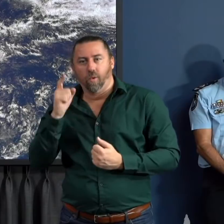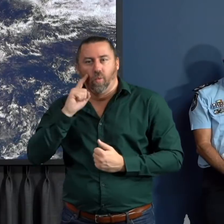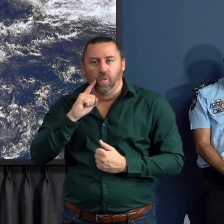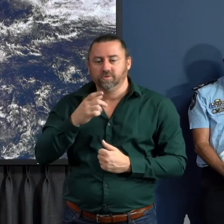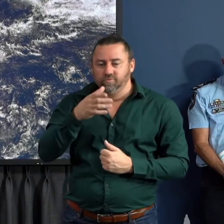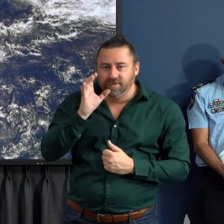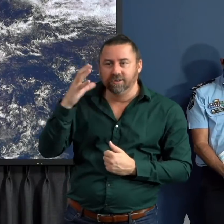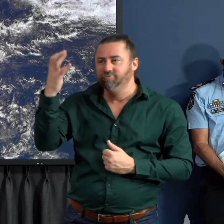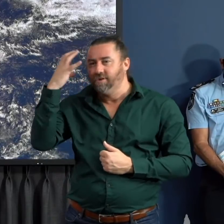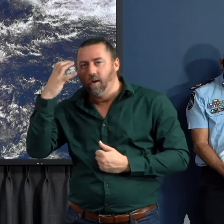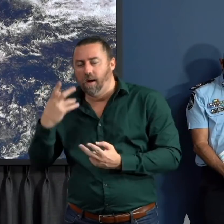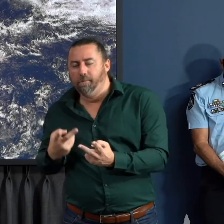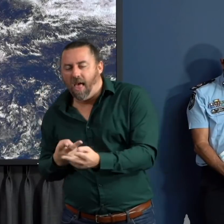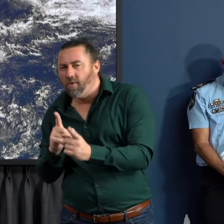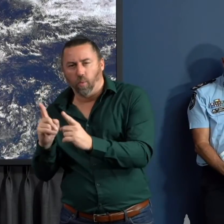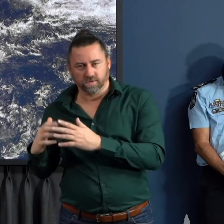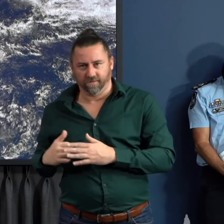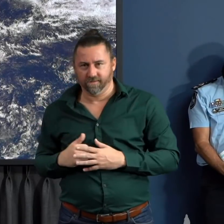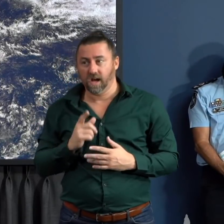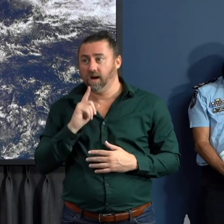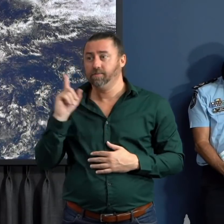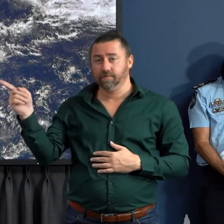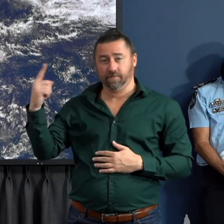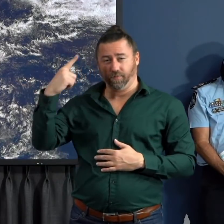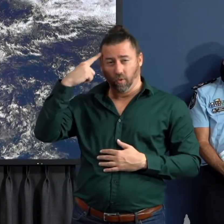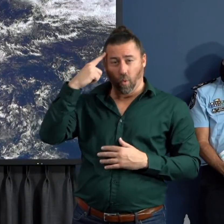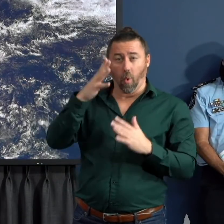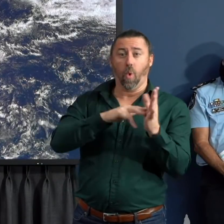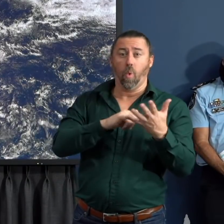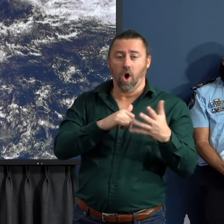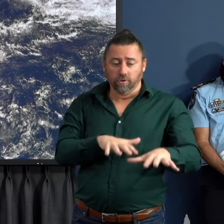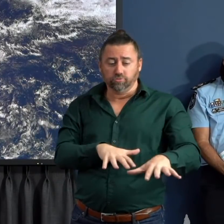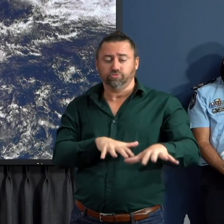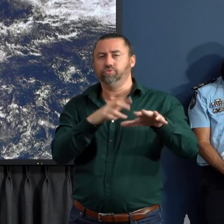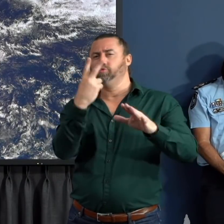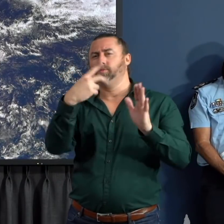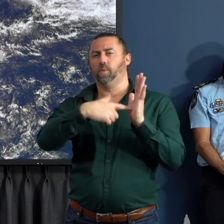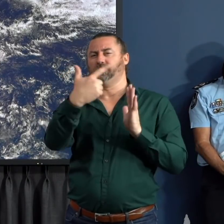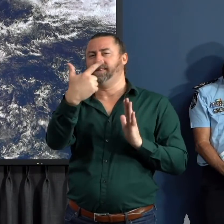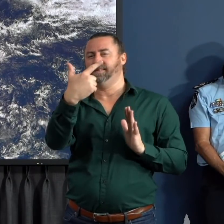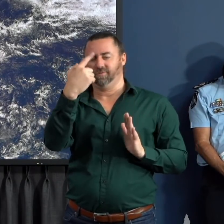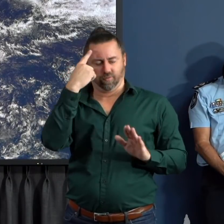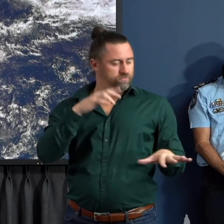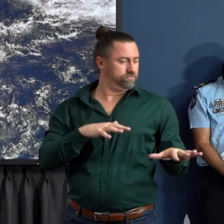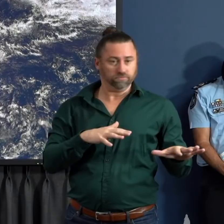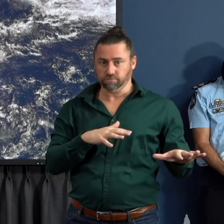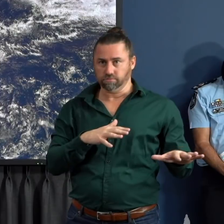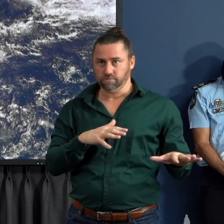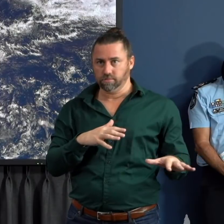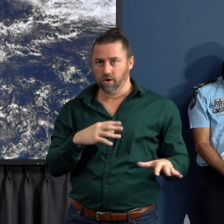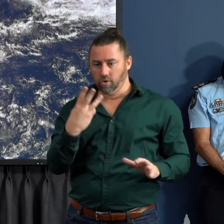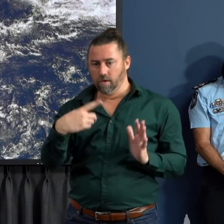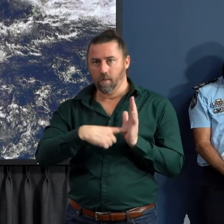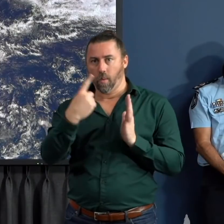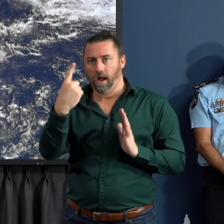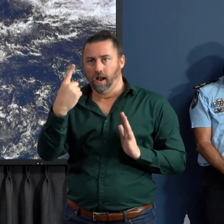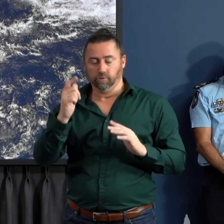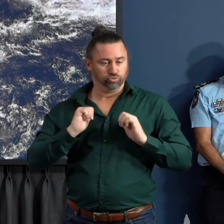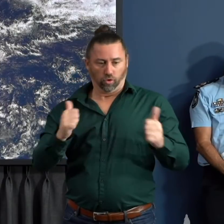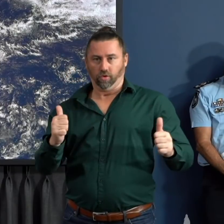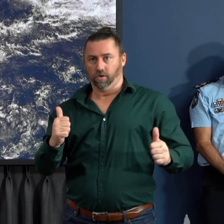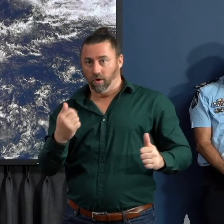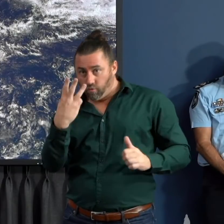said that they were expecting the flood levels to be about 2.7, and today they're 3.1. That was